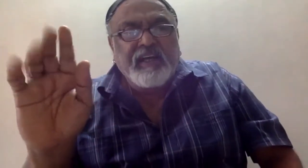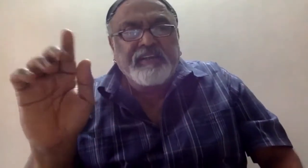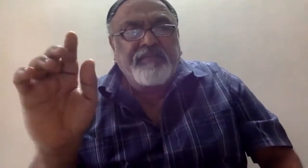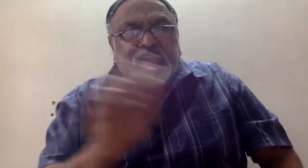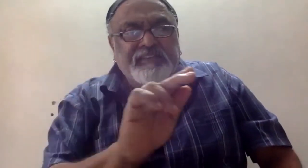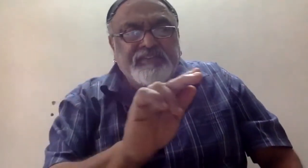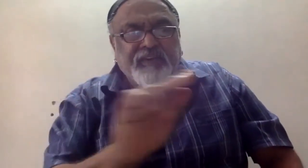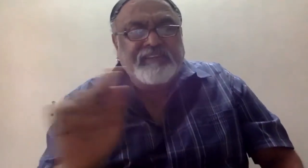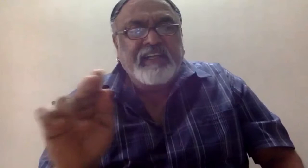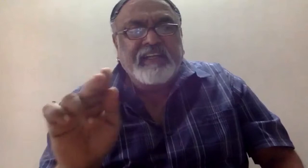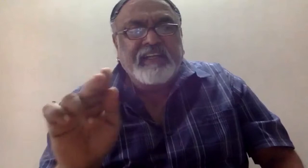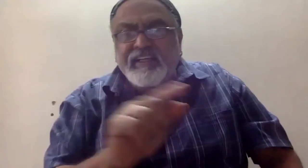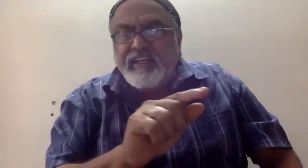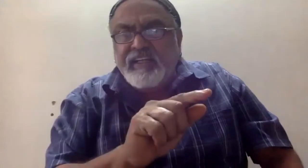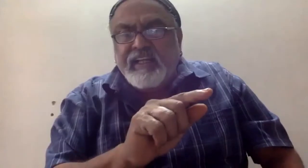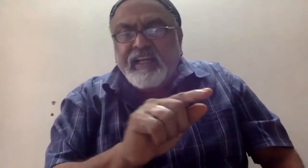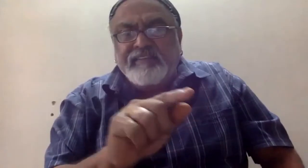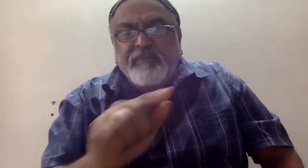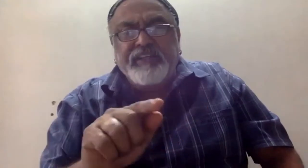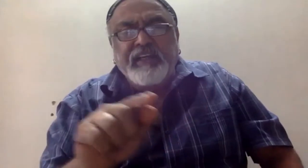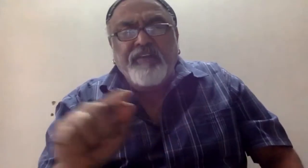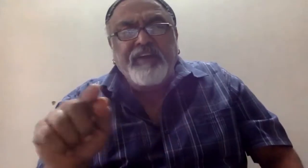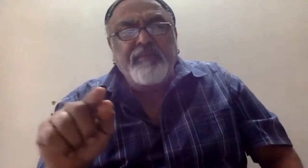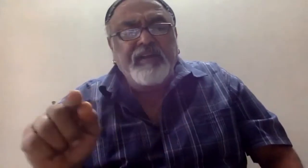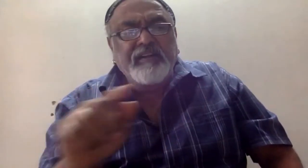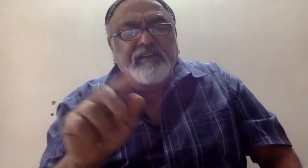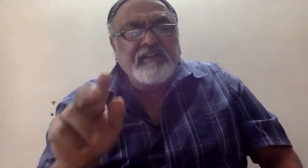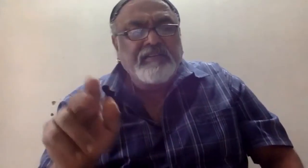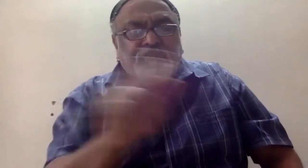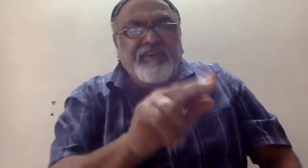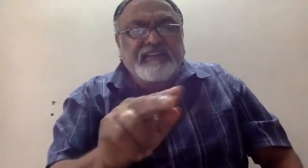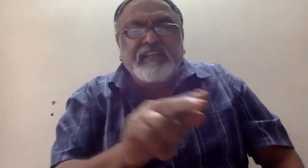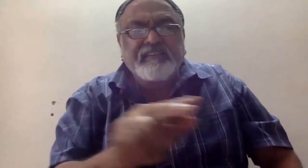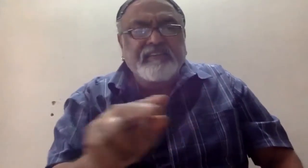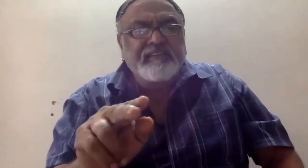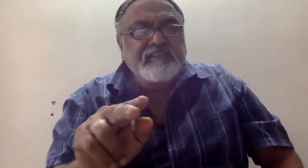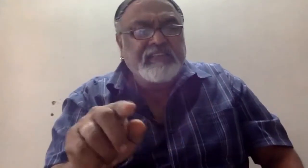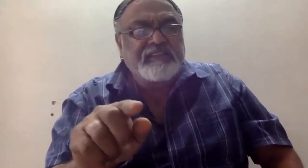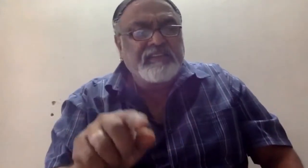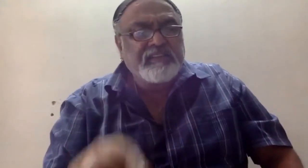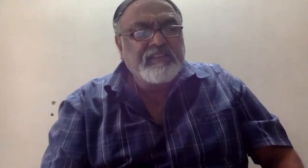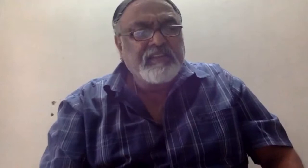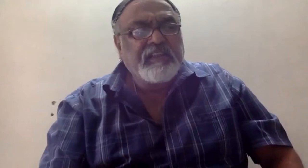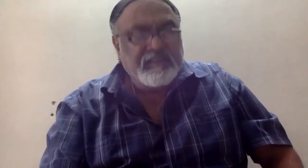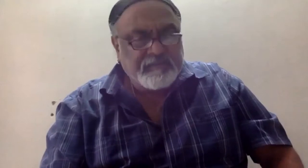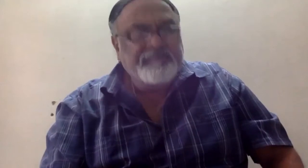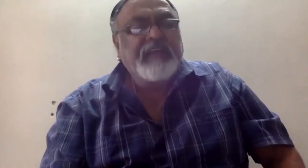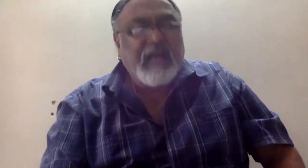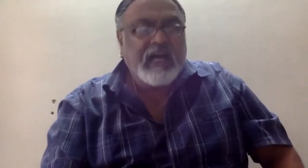the first sentence you said. Is something available? The first orders and judgments